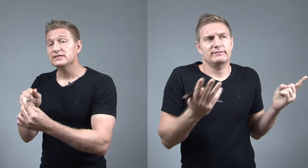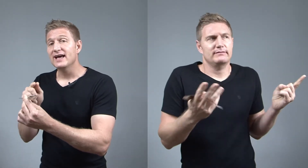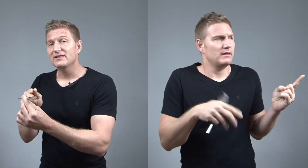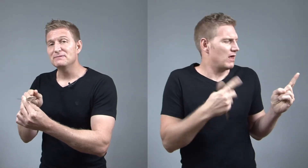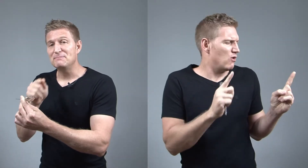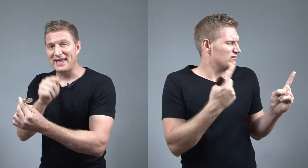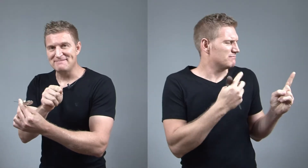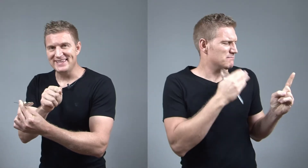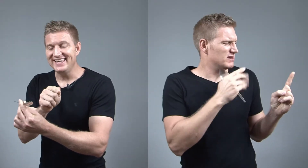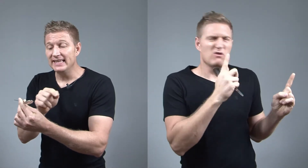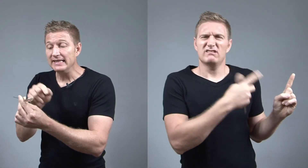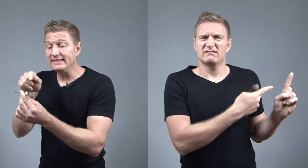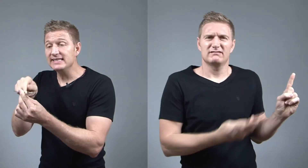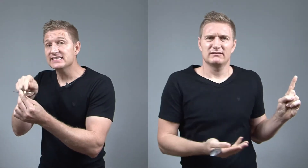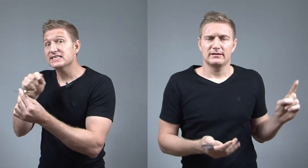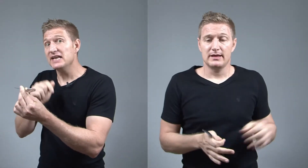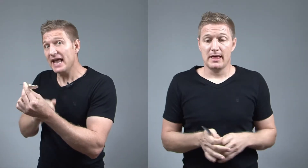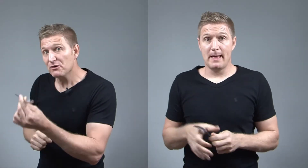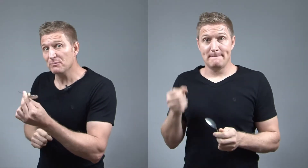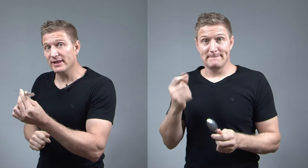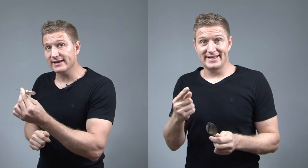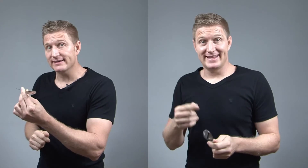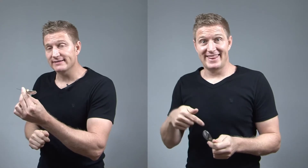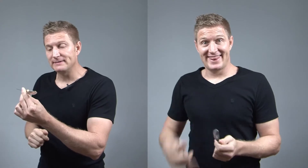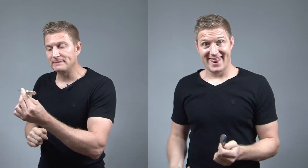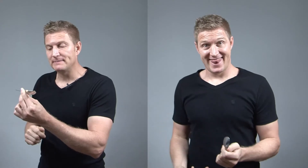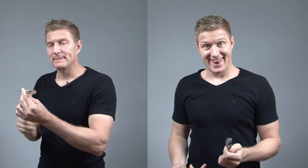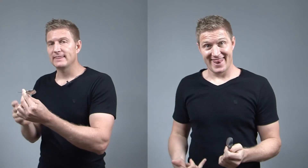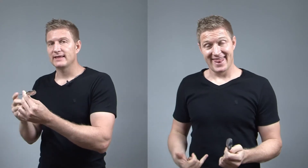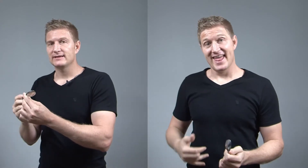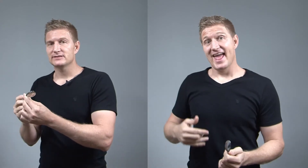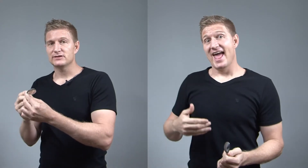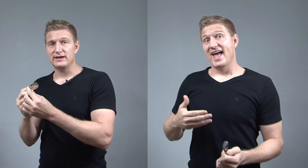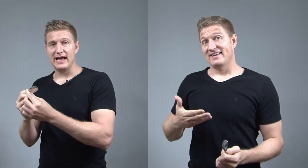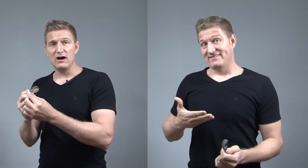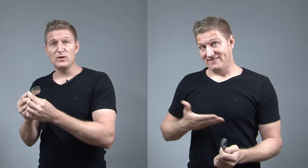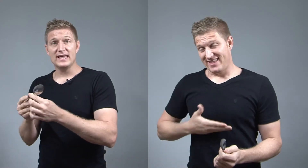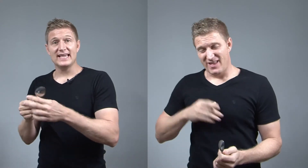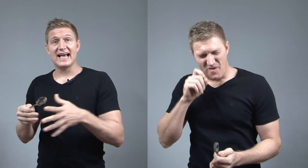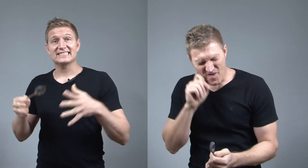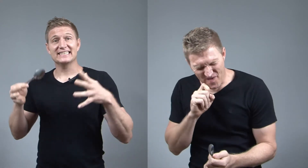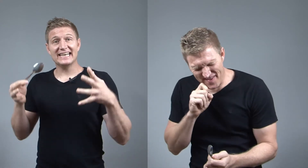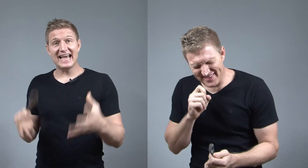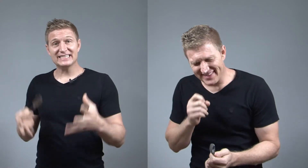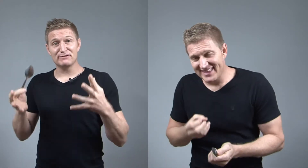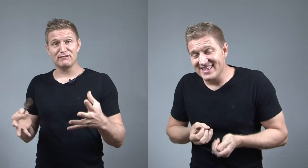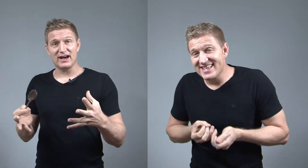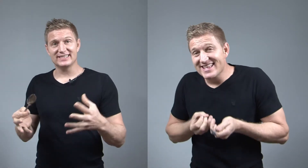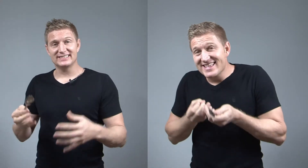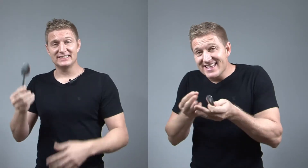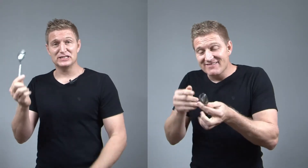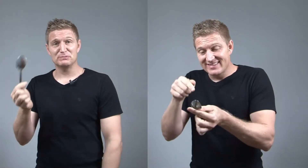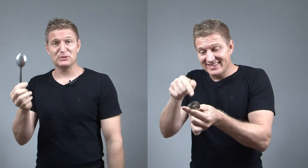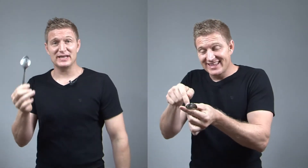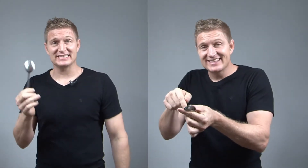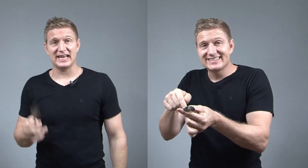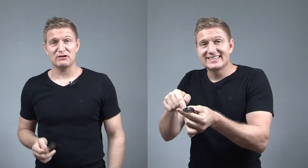tell the baby this is an aeroplane. So now he has classified the spoon as an